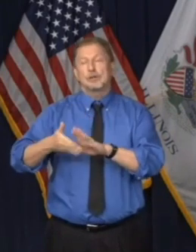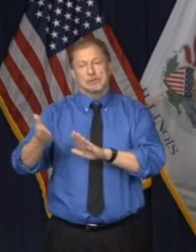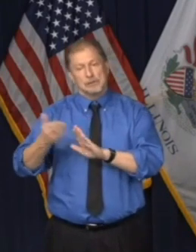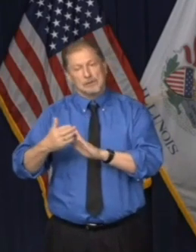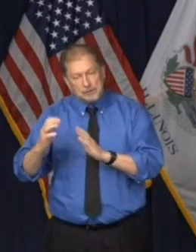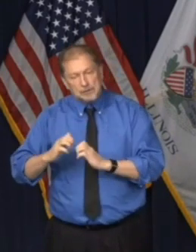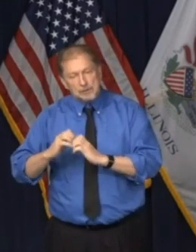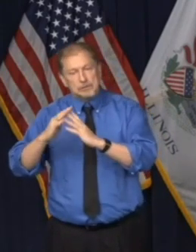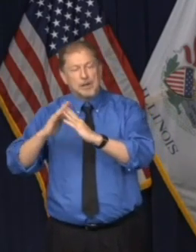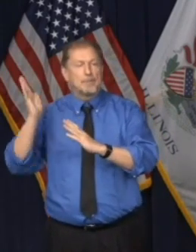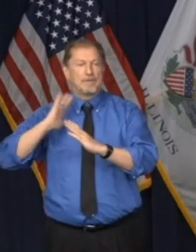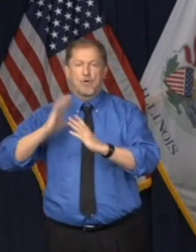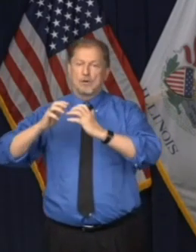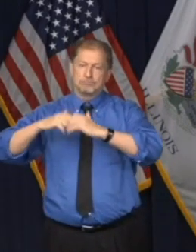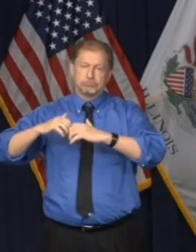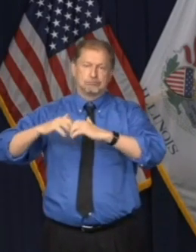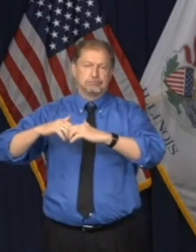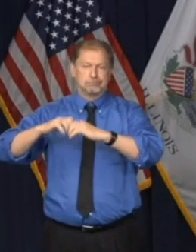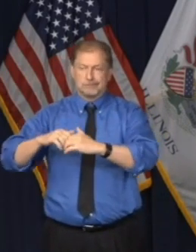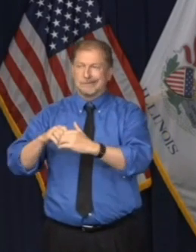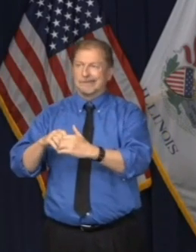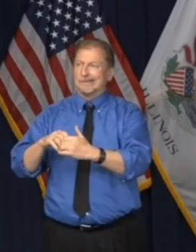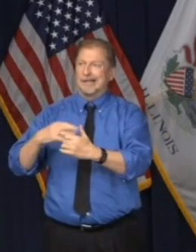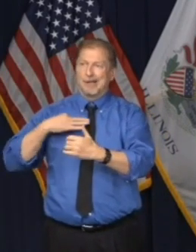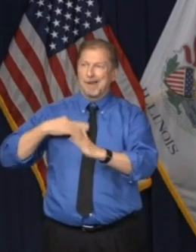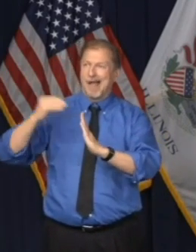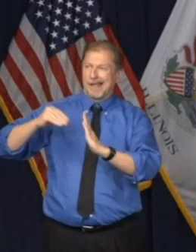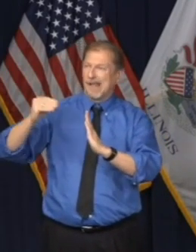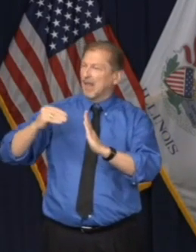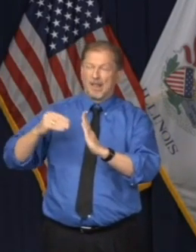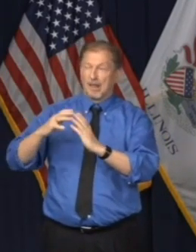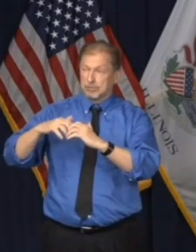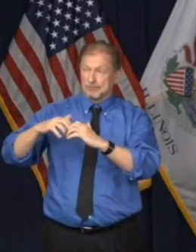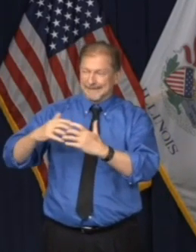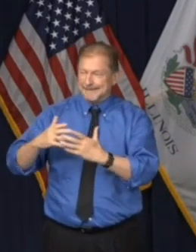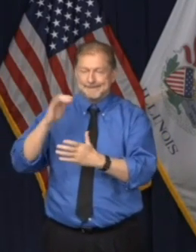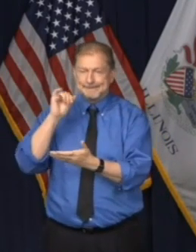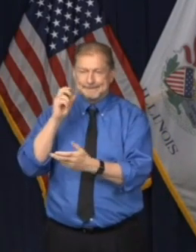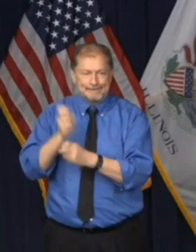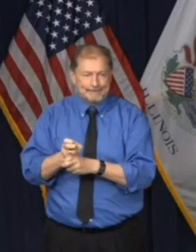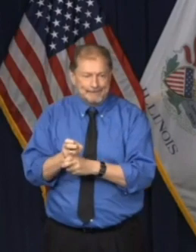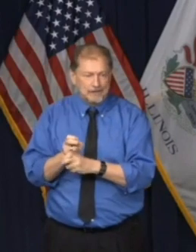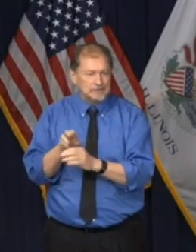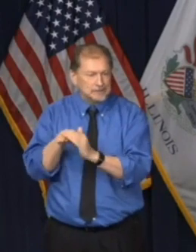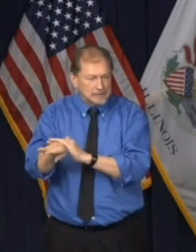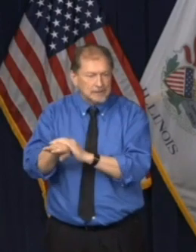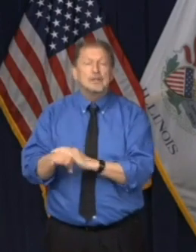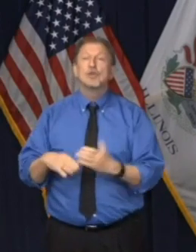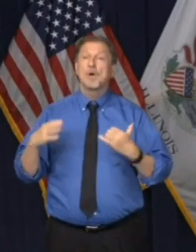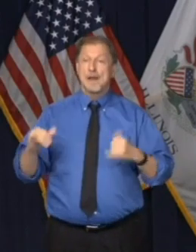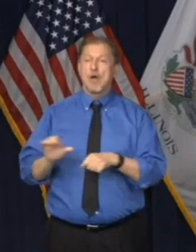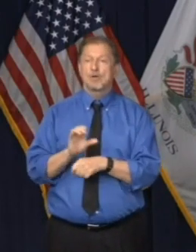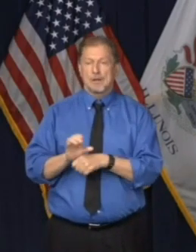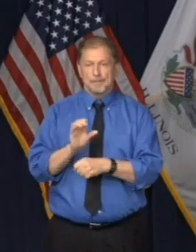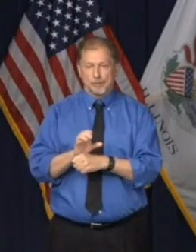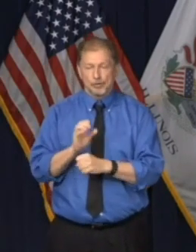up significantly from where it was. Again, easier for people to get processed online than they can on the phone, but again,